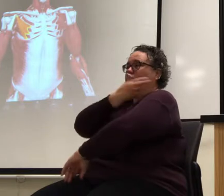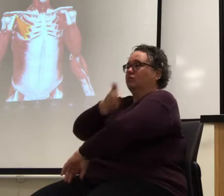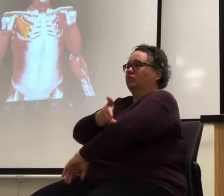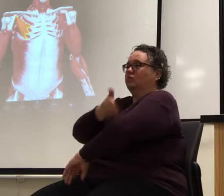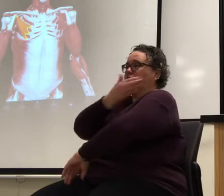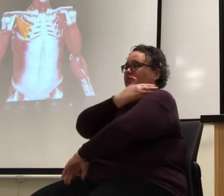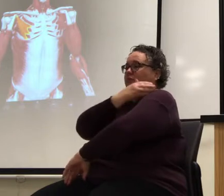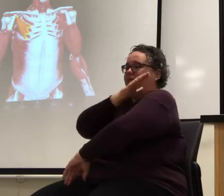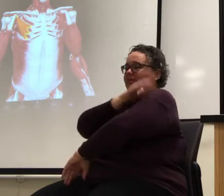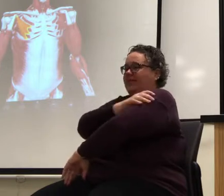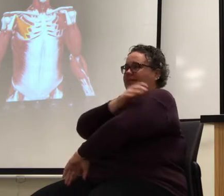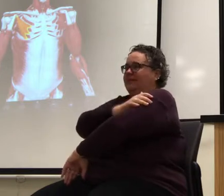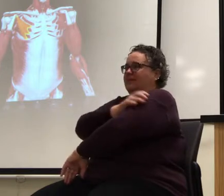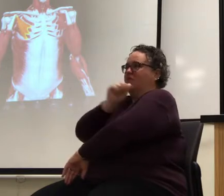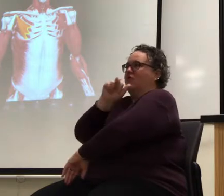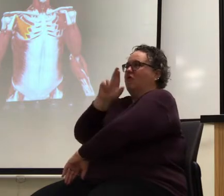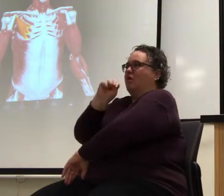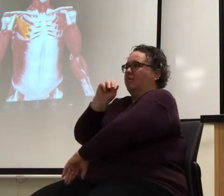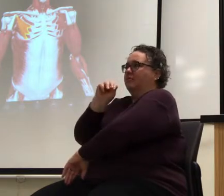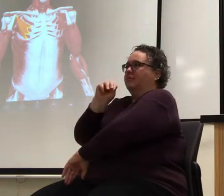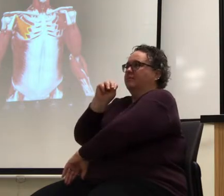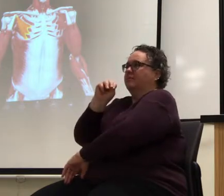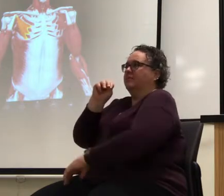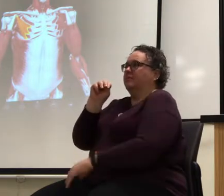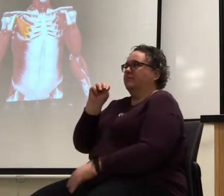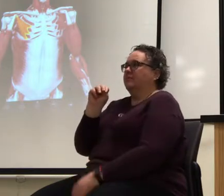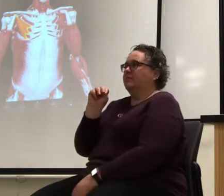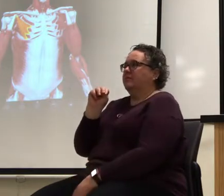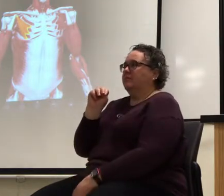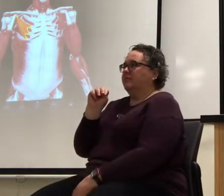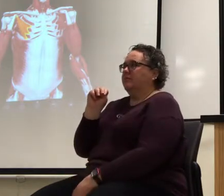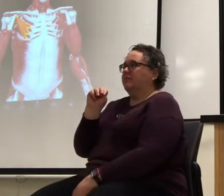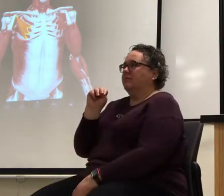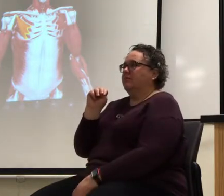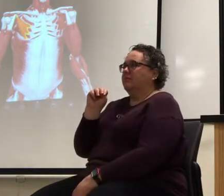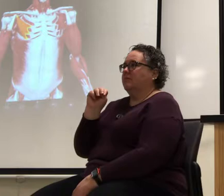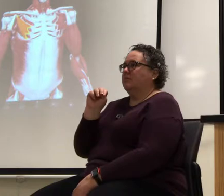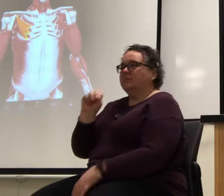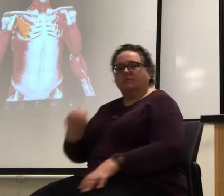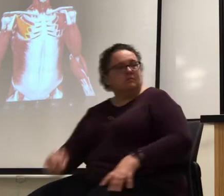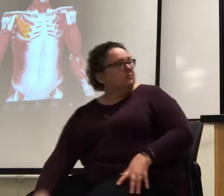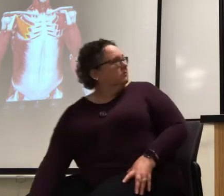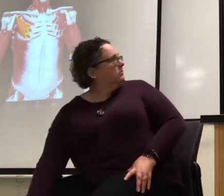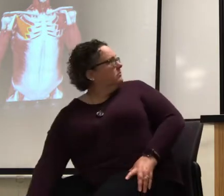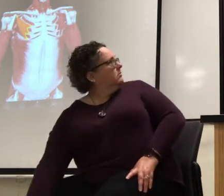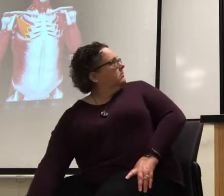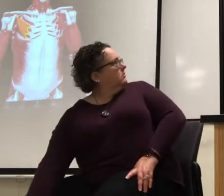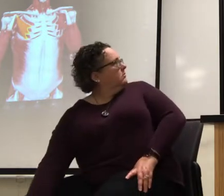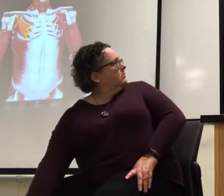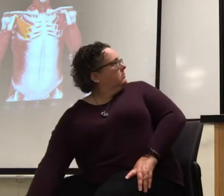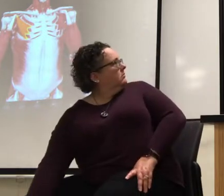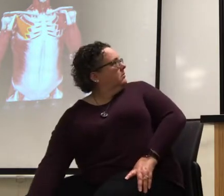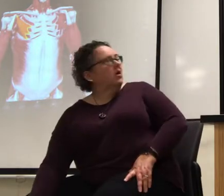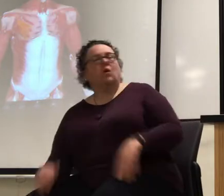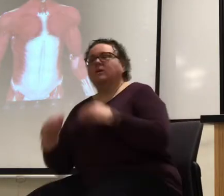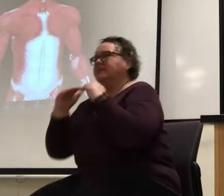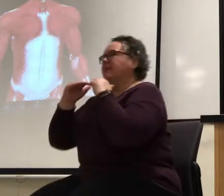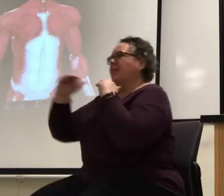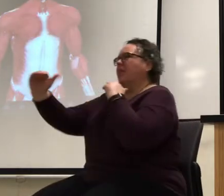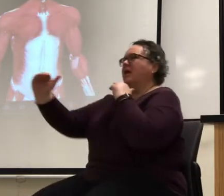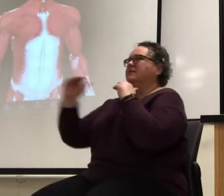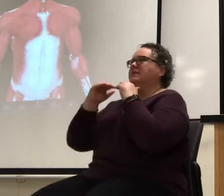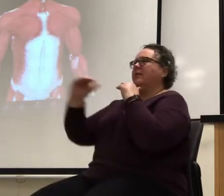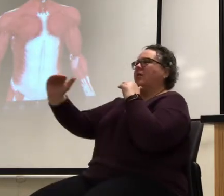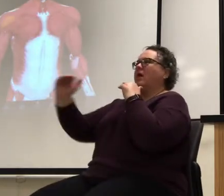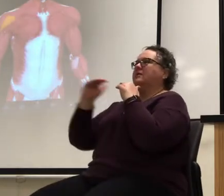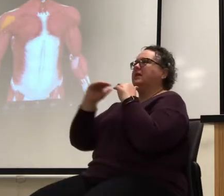move your arm. And I have deltoid listed first on the study guide. So let me list more, draw on